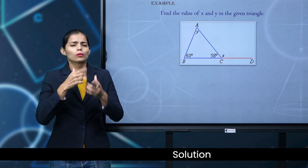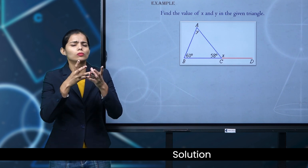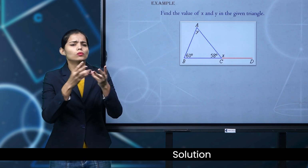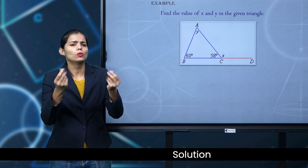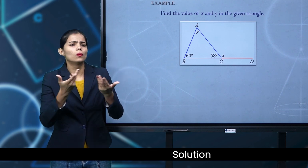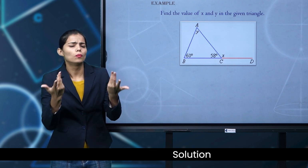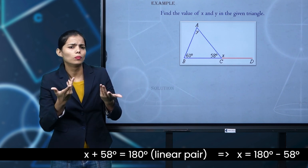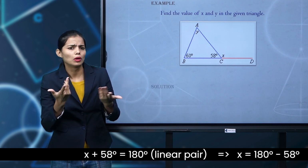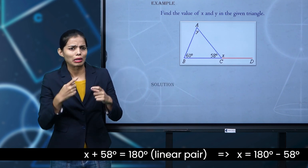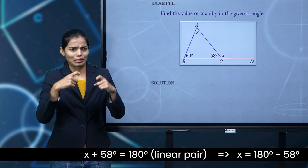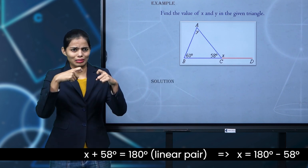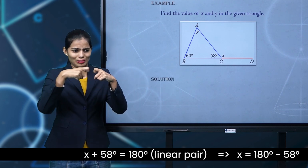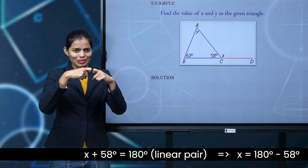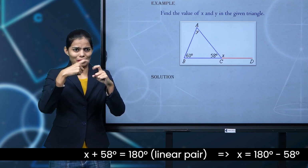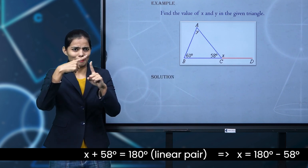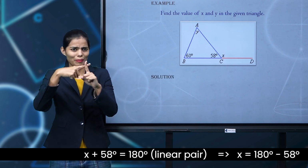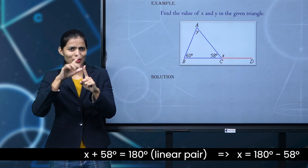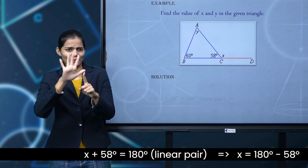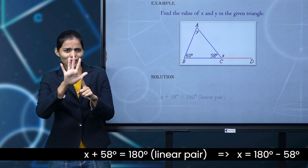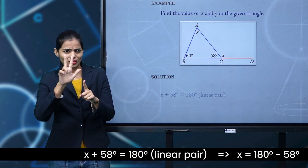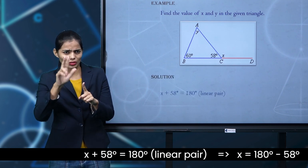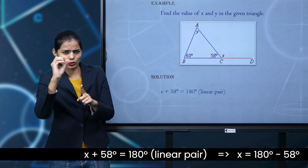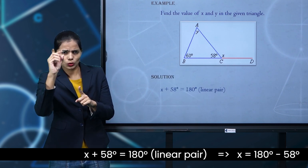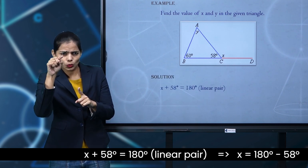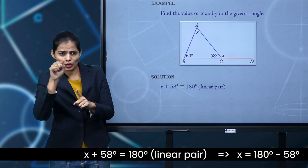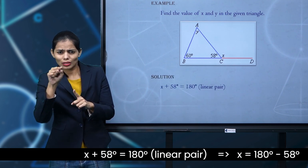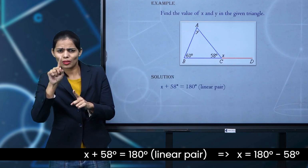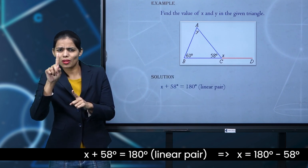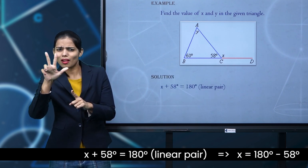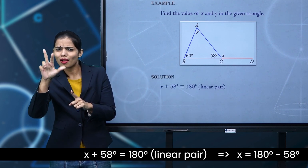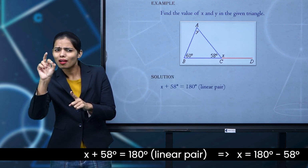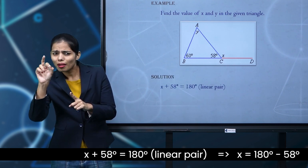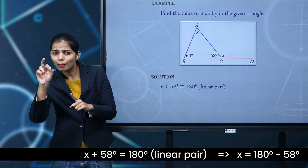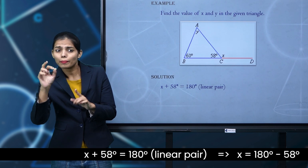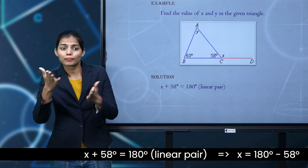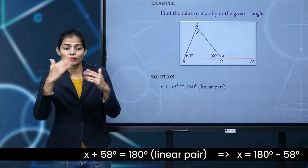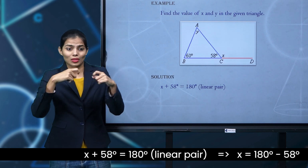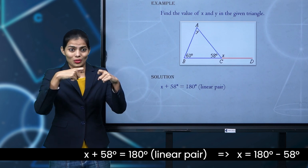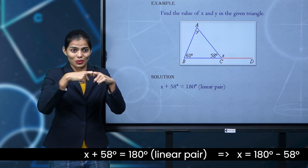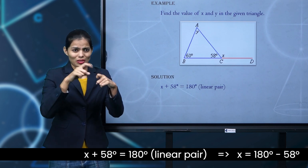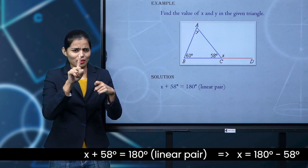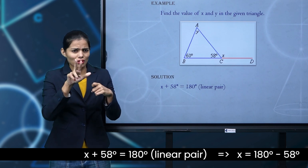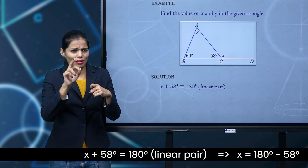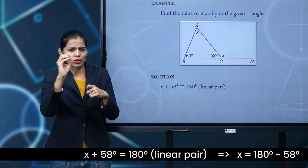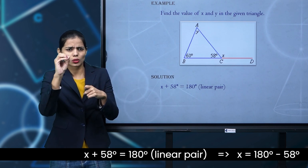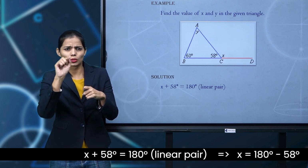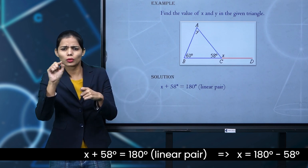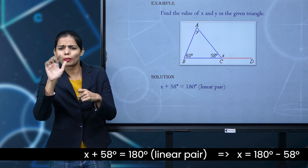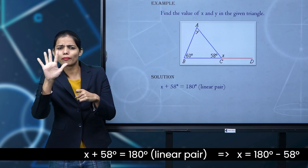Solution: x plus 58 degree is equal to 180 degree, linear pair.